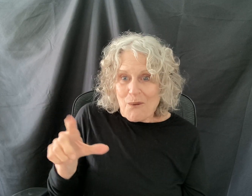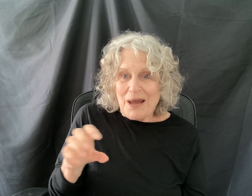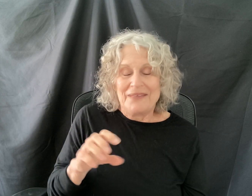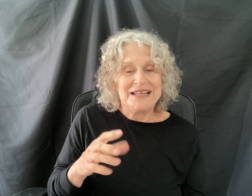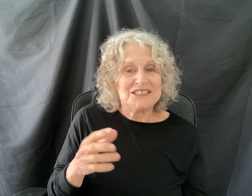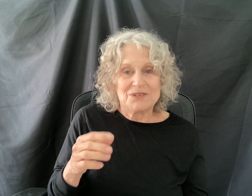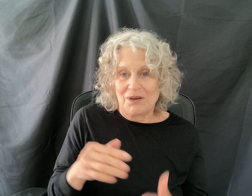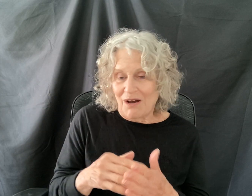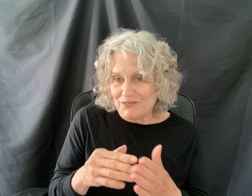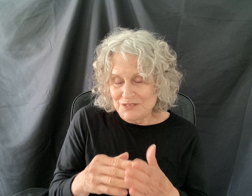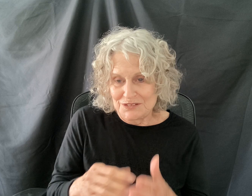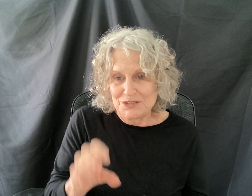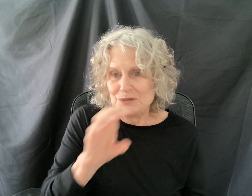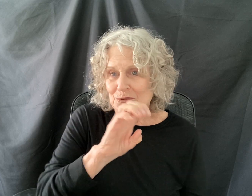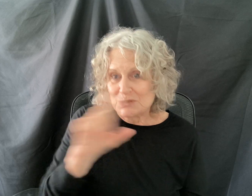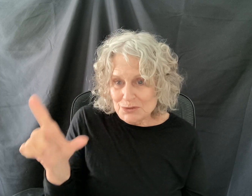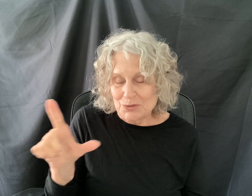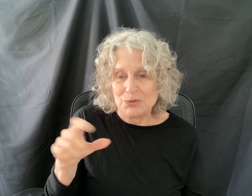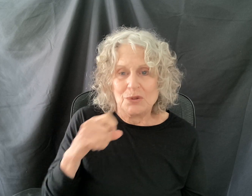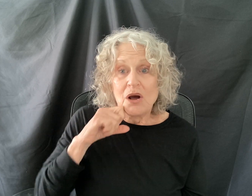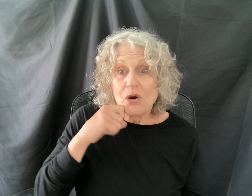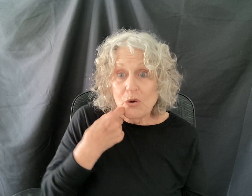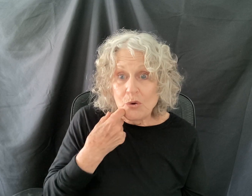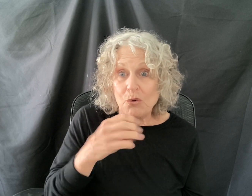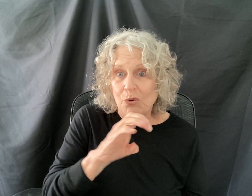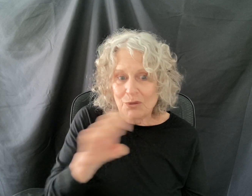And that's often used. Cool.